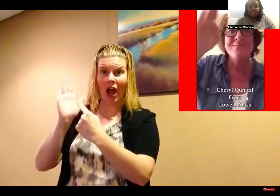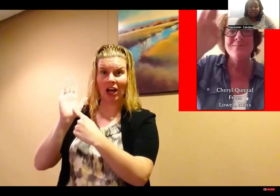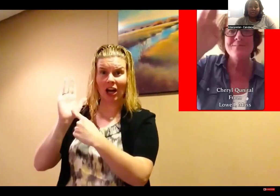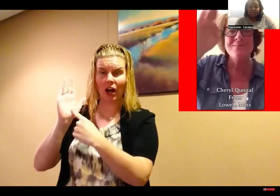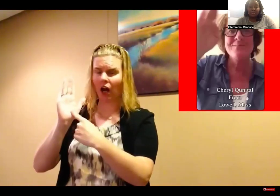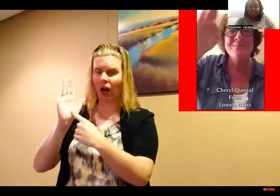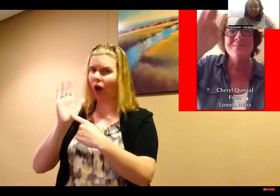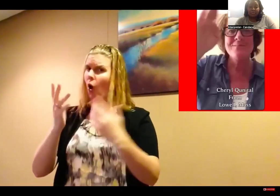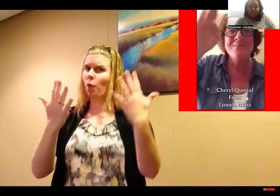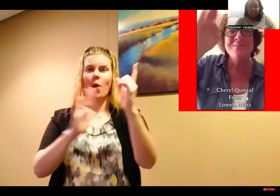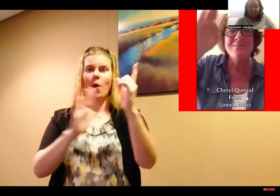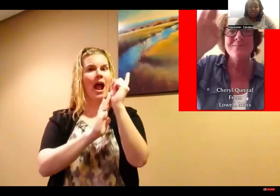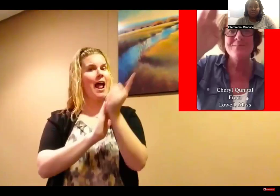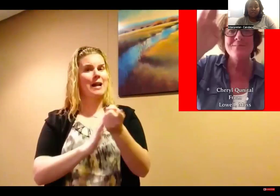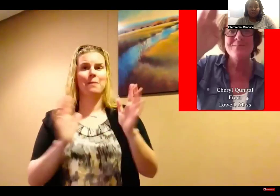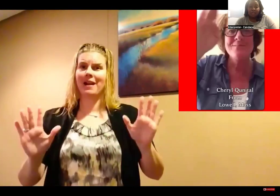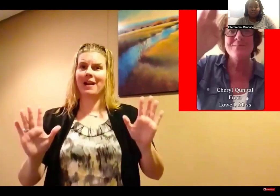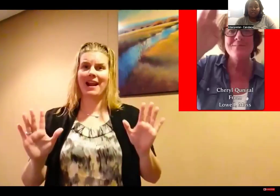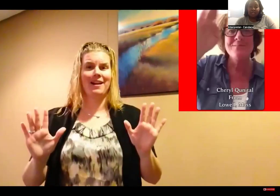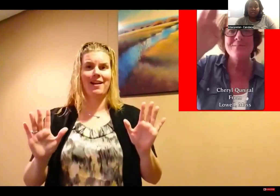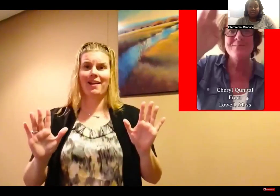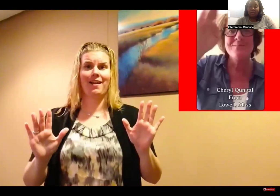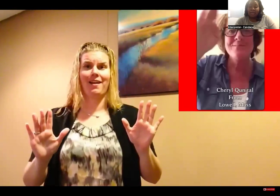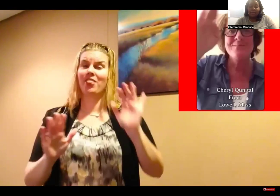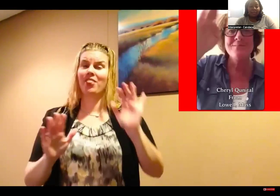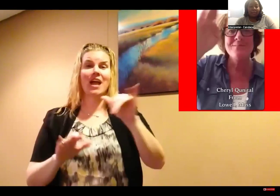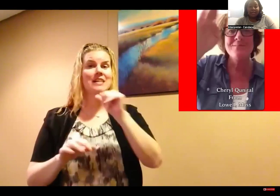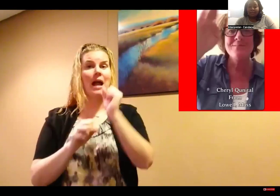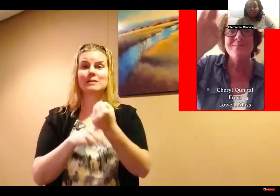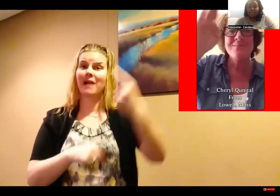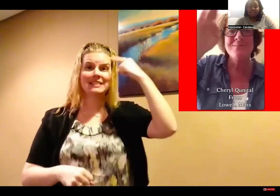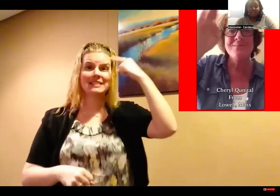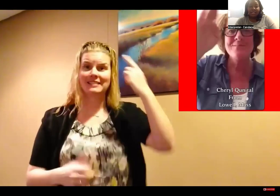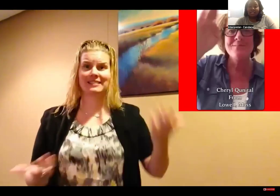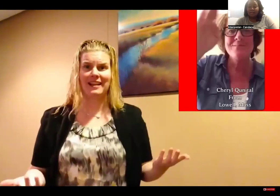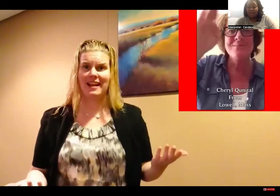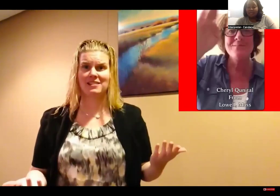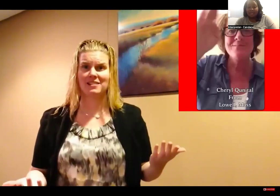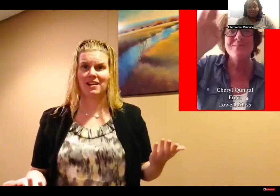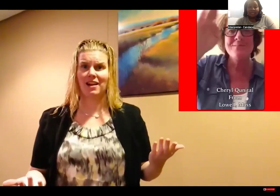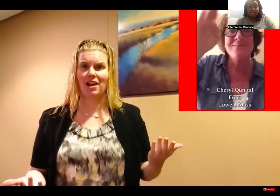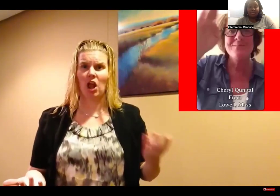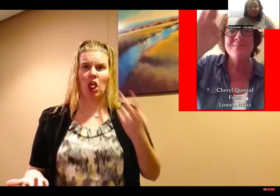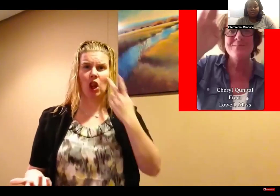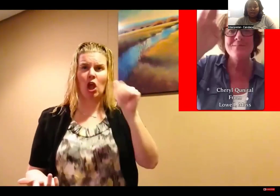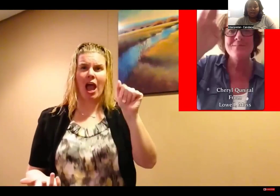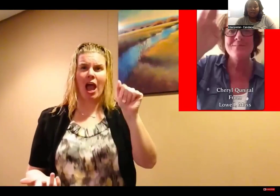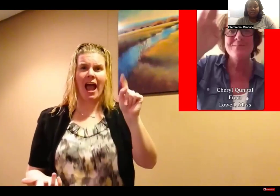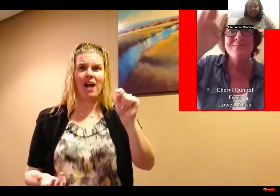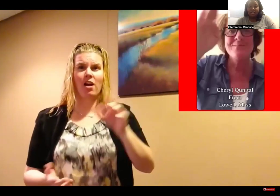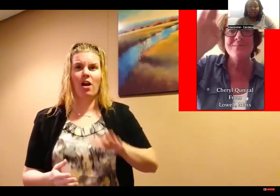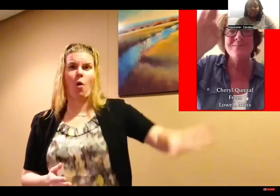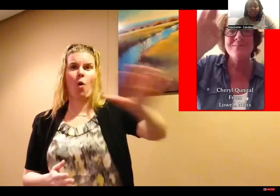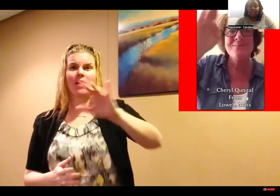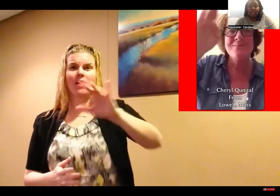already a motion of law. Wait a minute. That does not make sense.